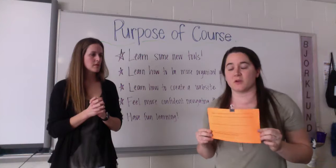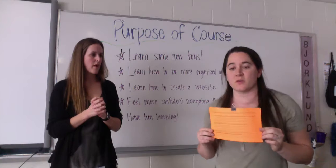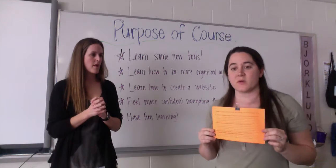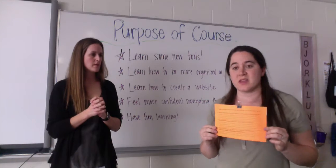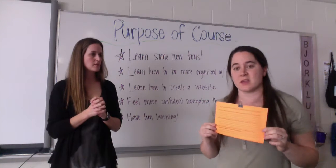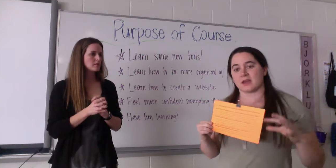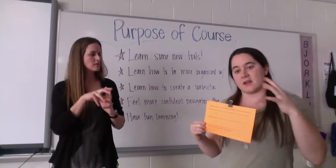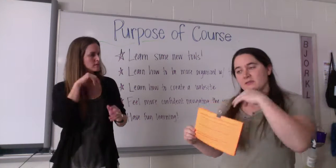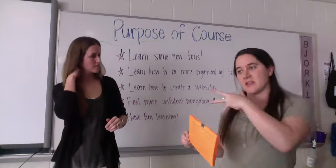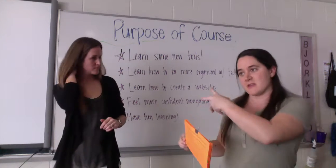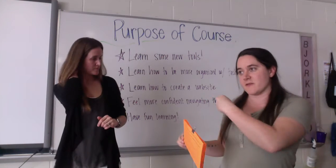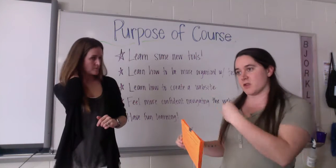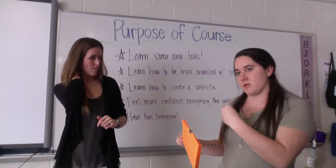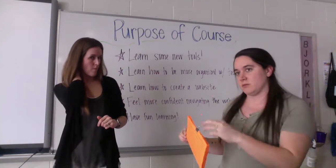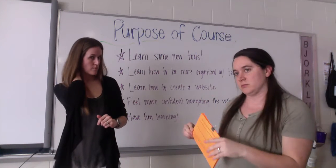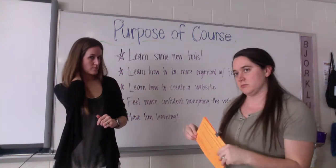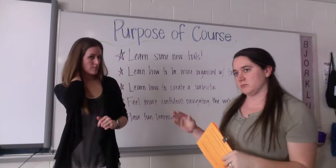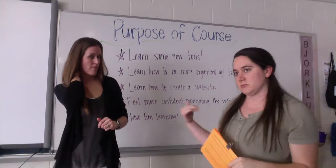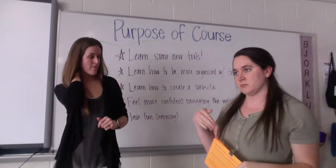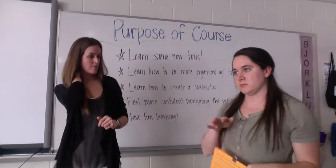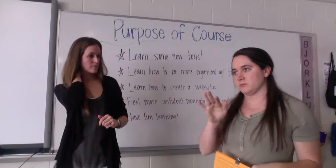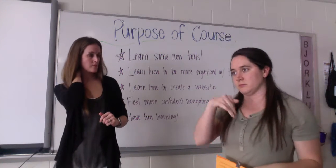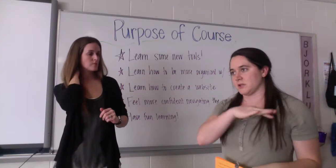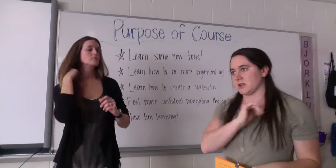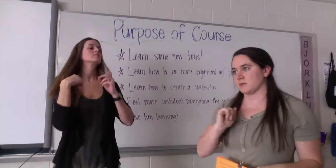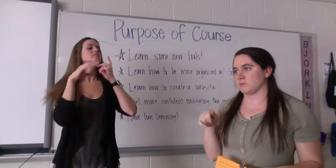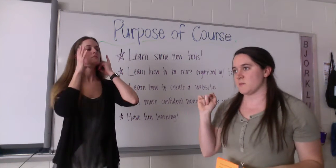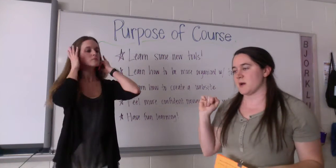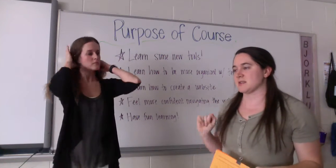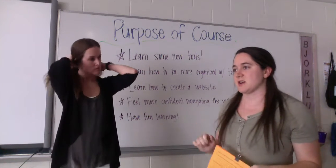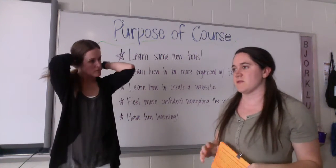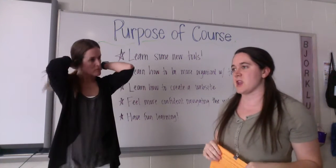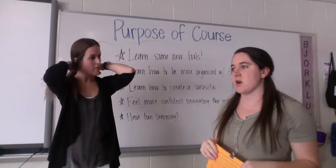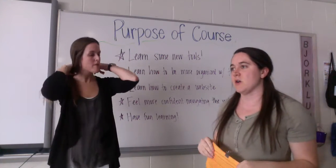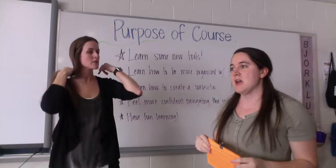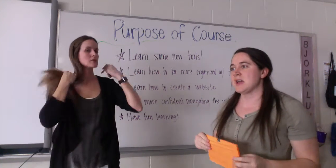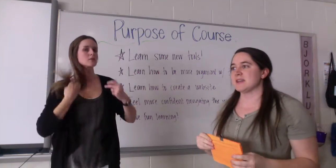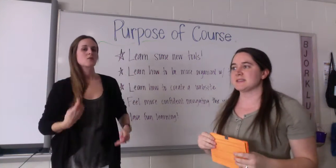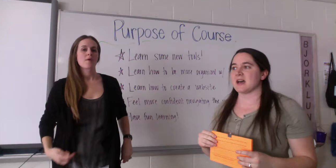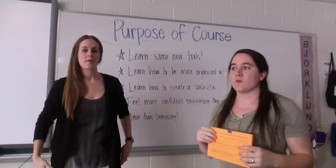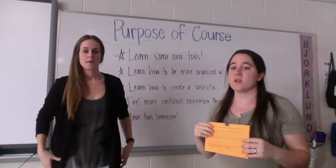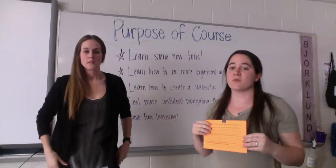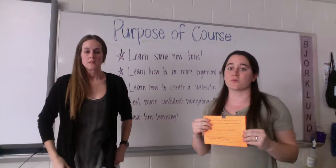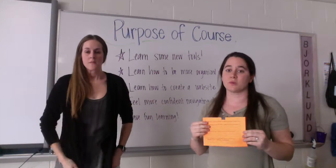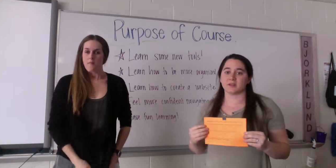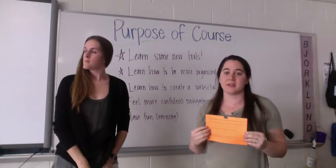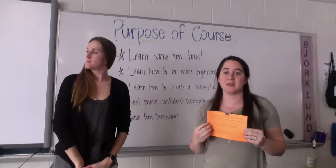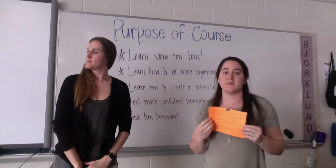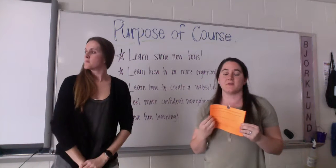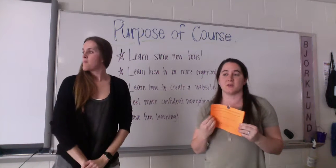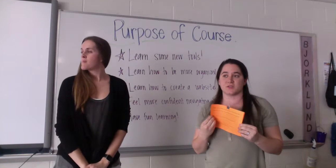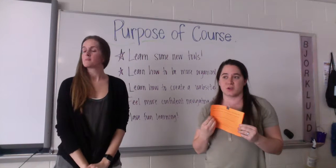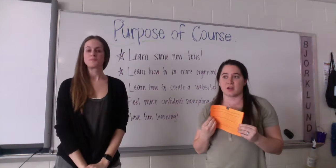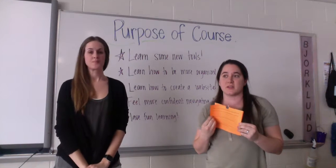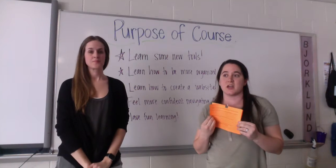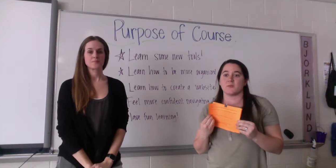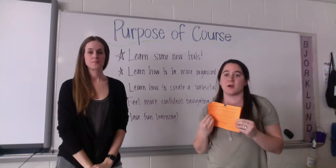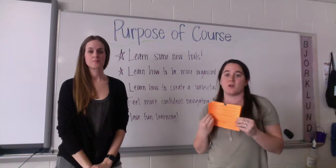before we kind of leave you, like we pause our video, is that we really feel strongly about